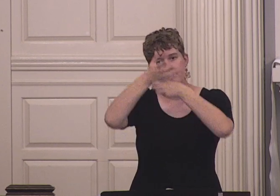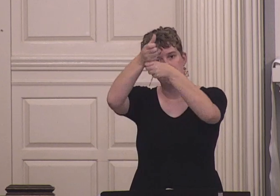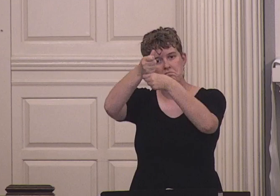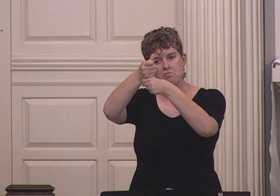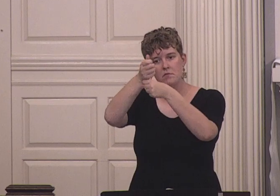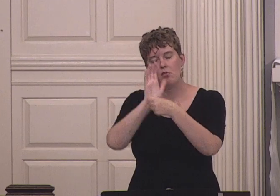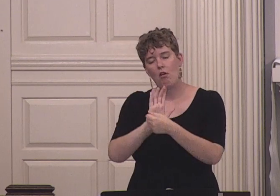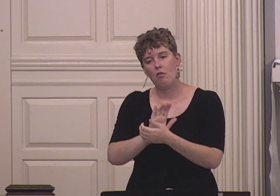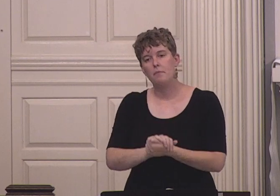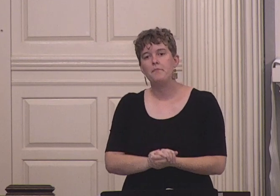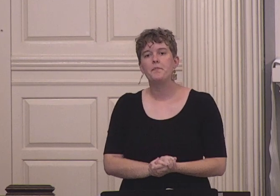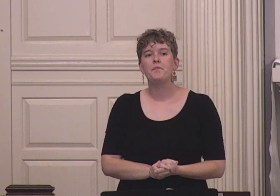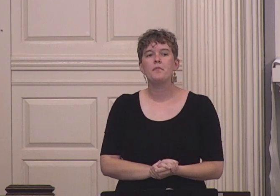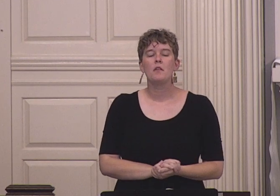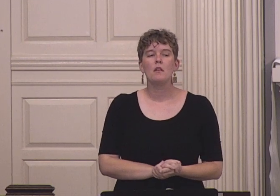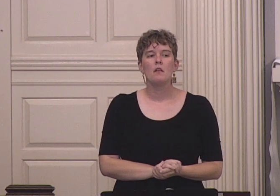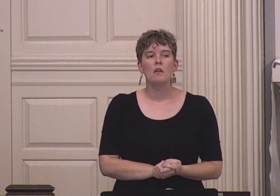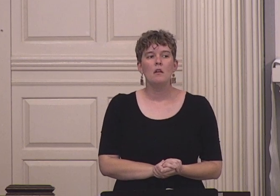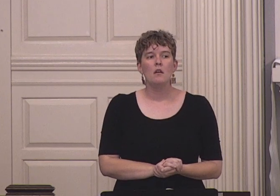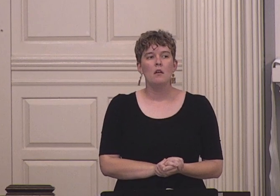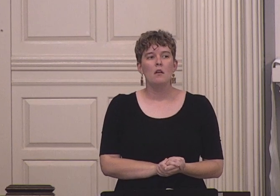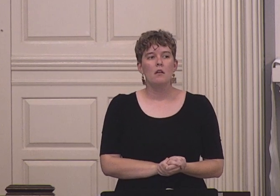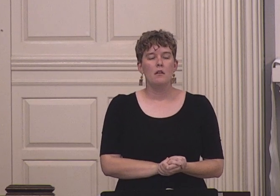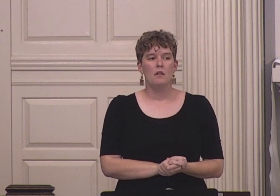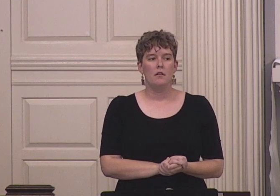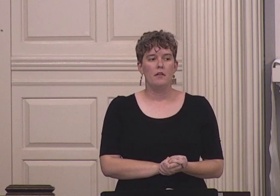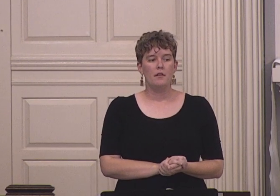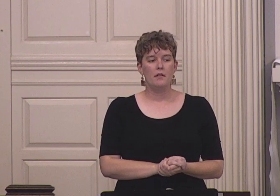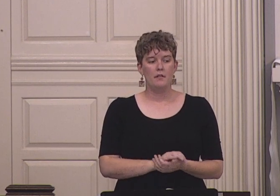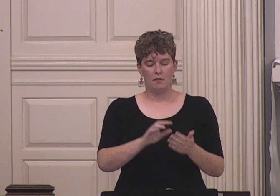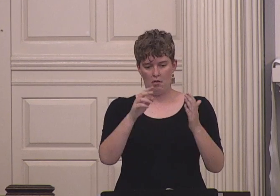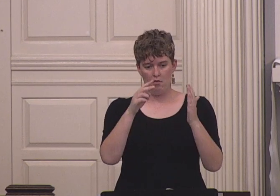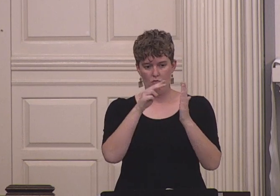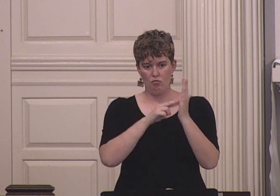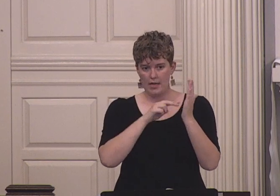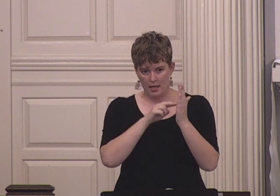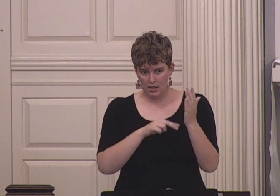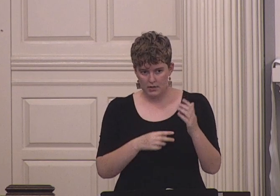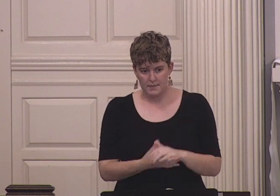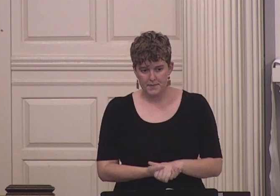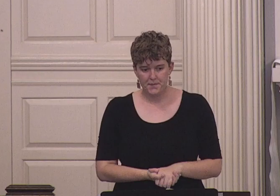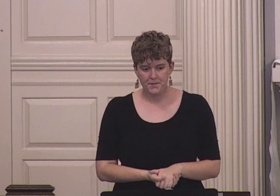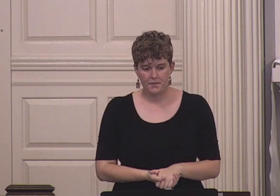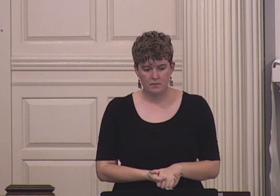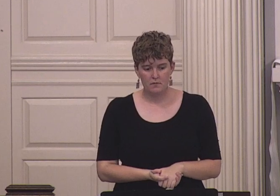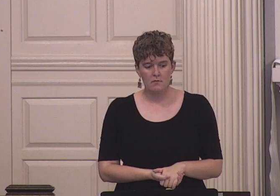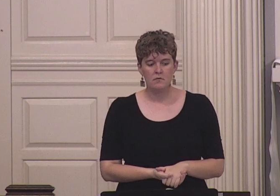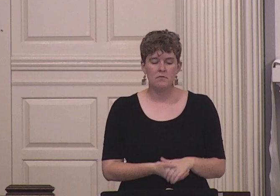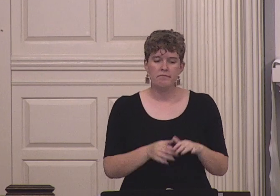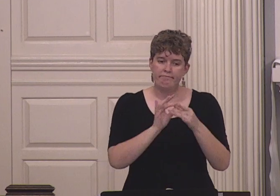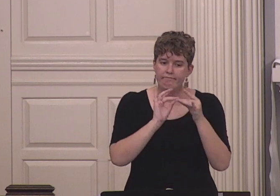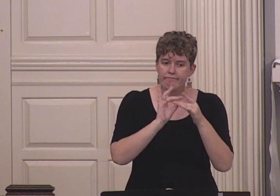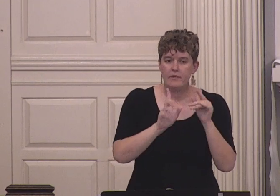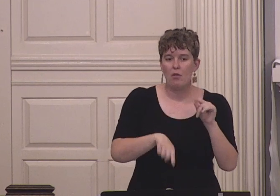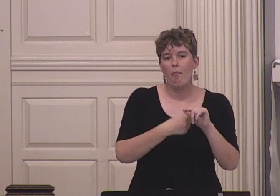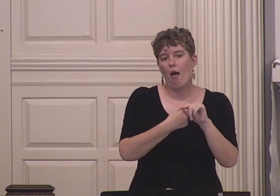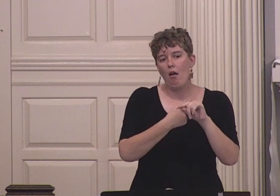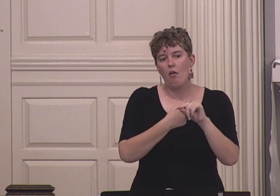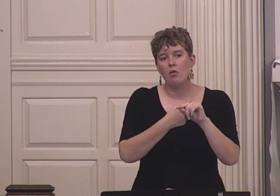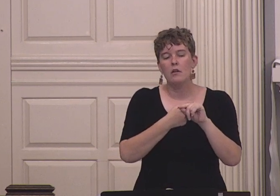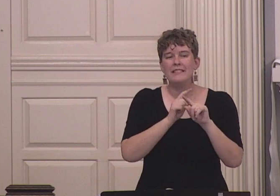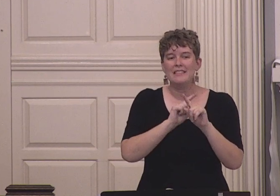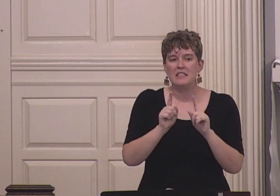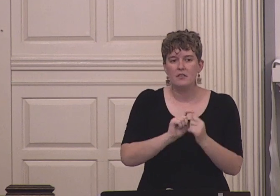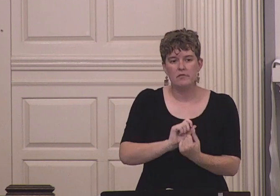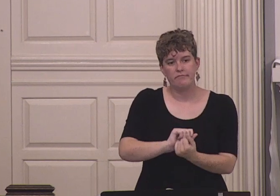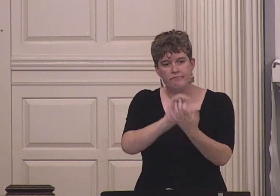The readings hint on the opposition we future Christians will encounter as we carry